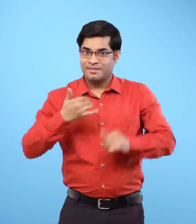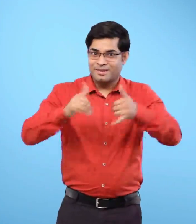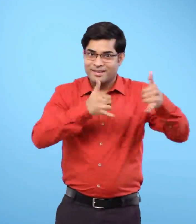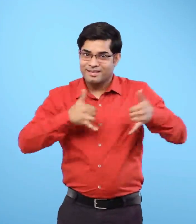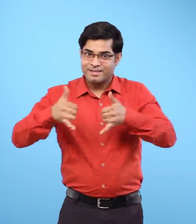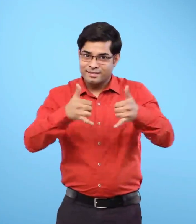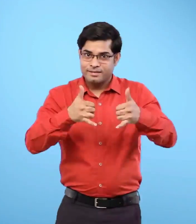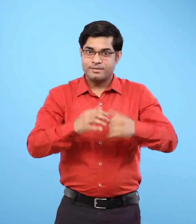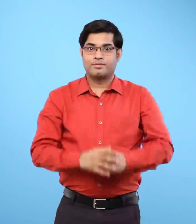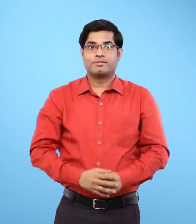games,